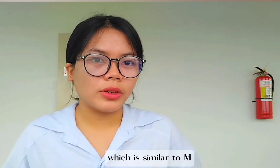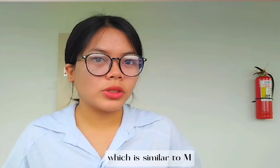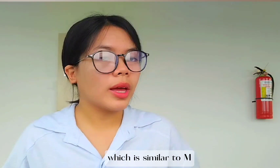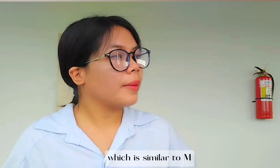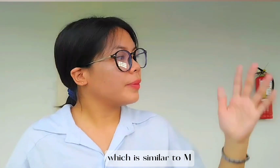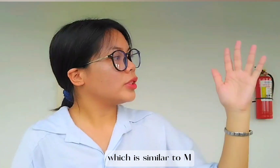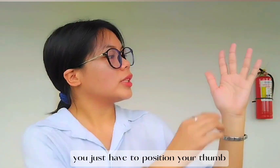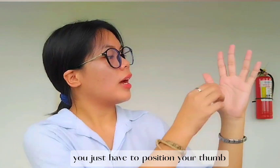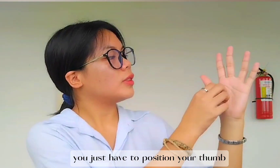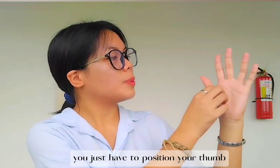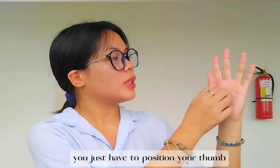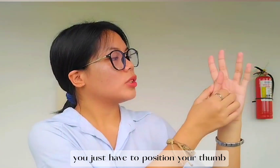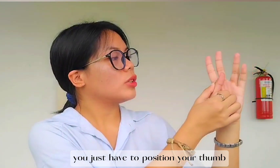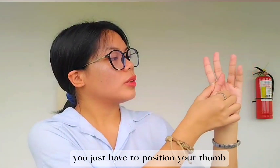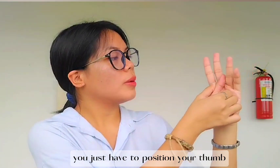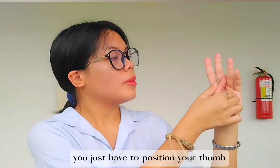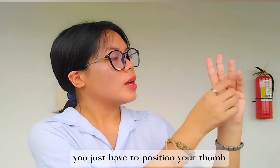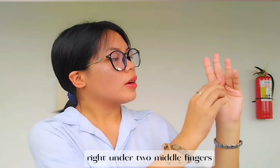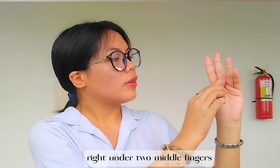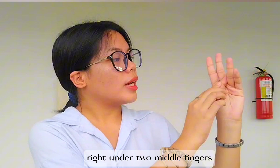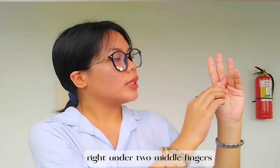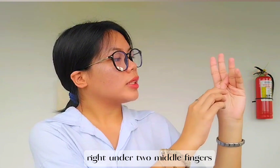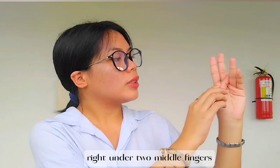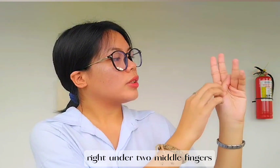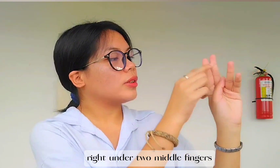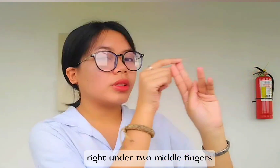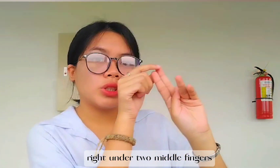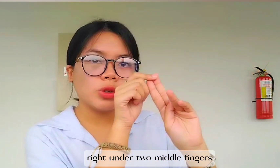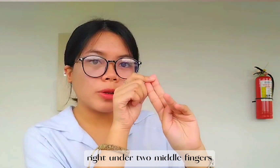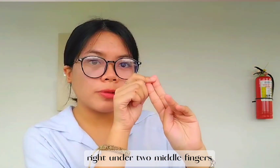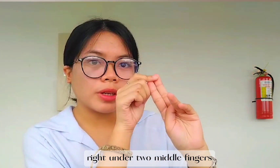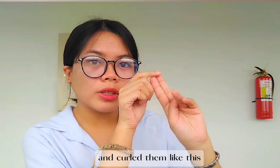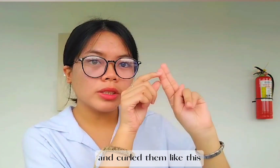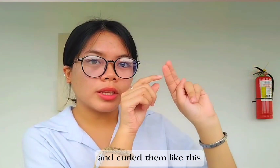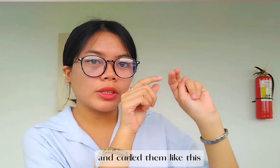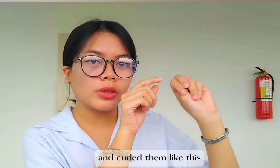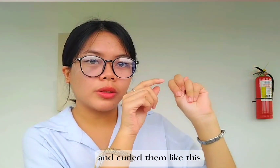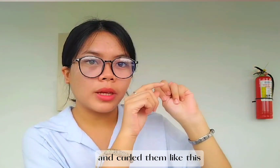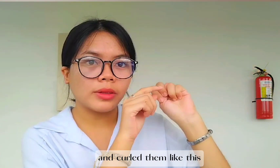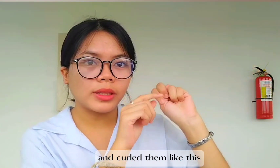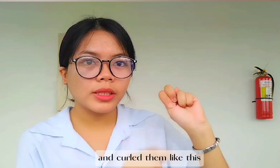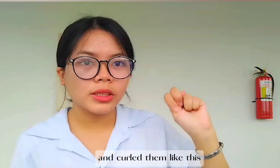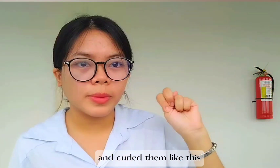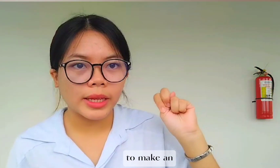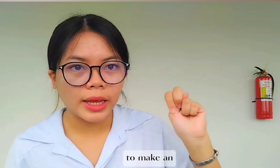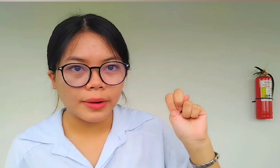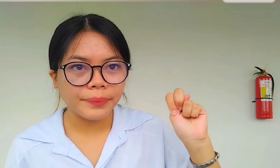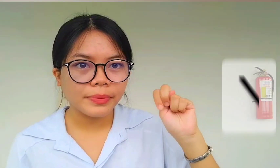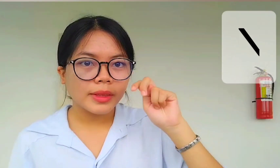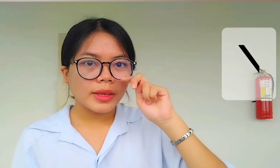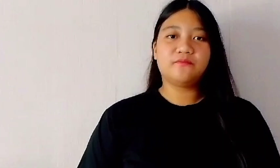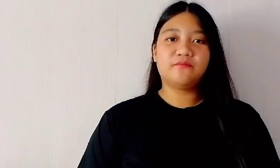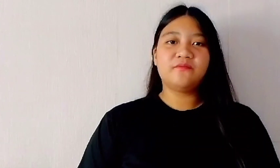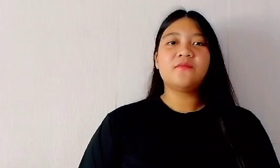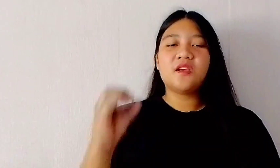to M, you just have to position your thumb right under the two middle fingers and then curl them down like this to make an N.